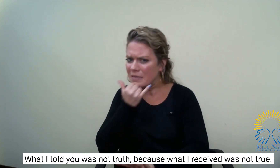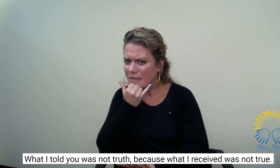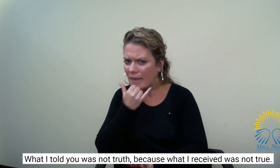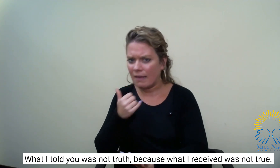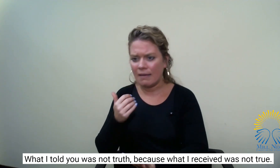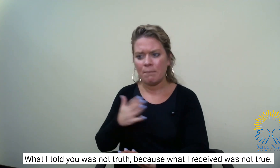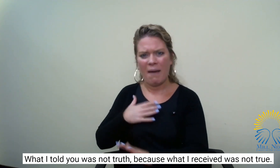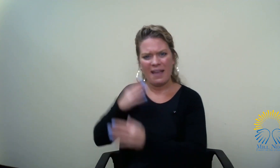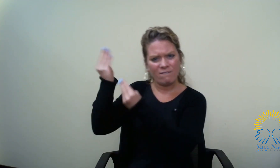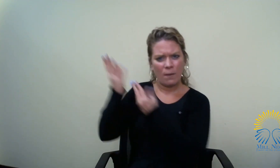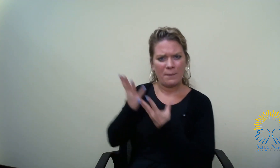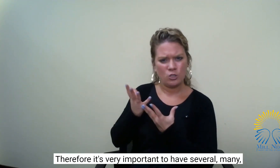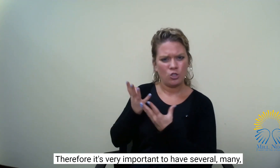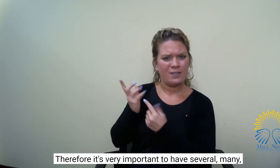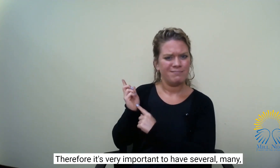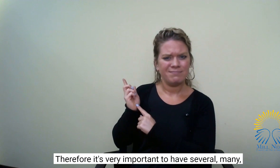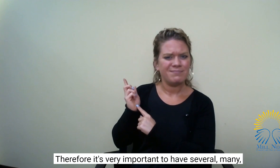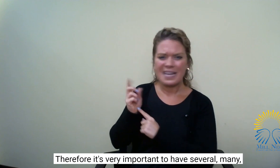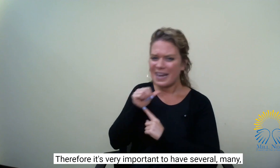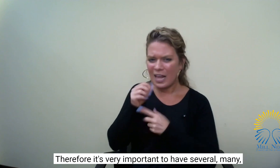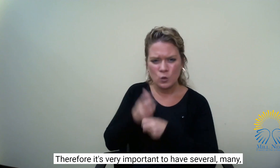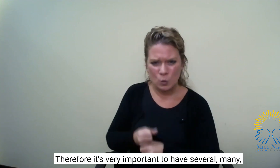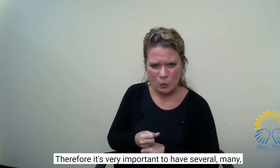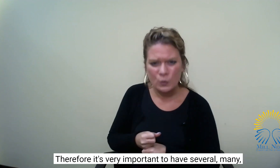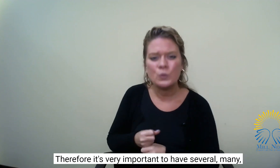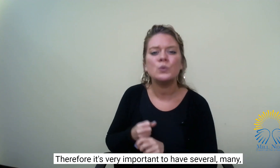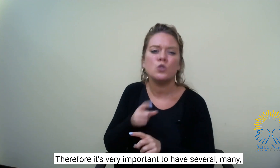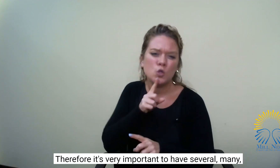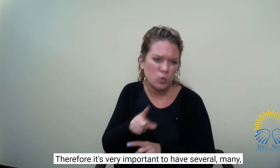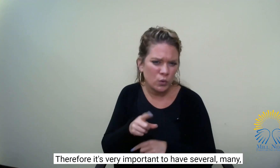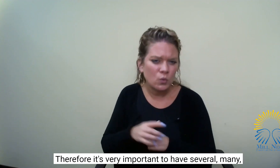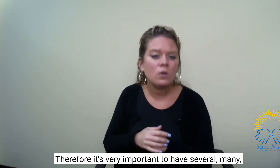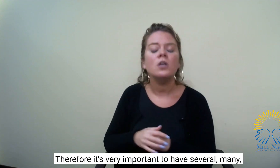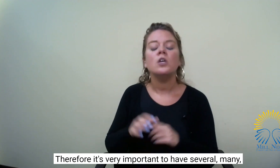truth. Therefore, it's very important to have